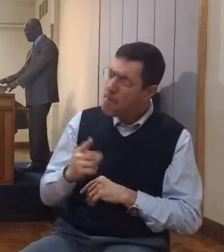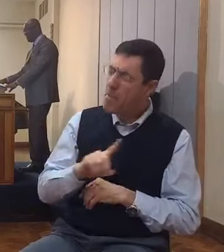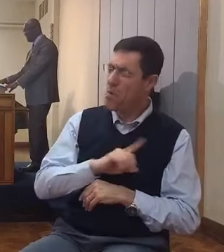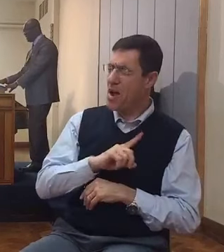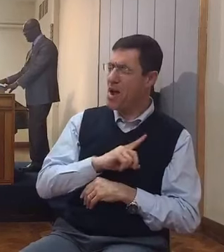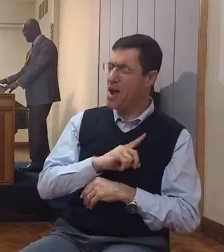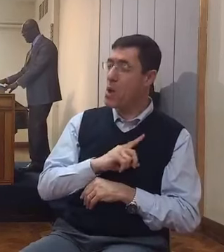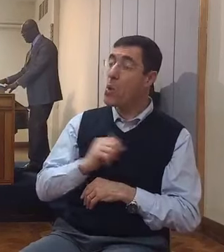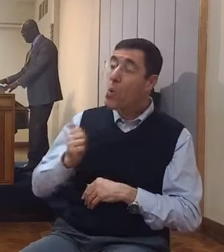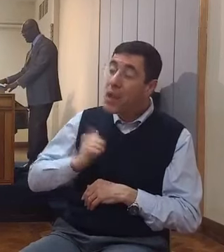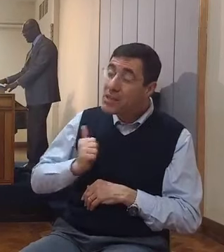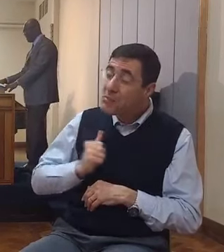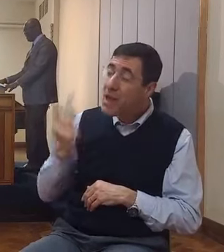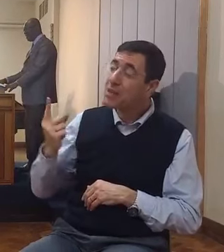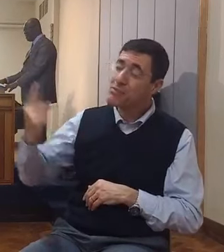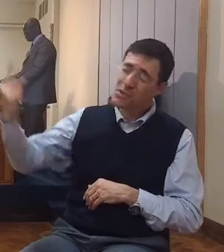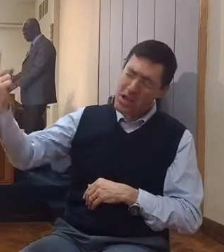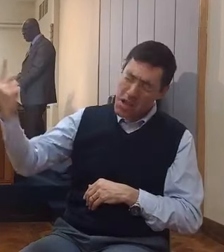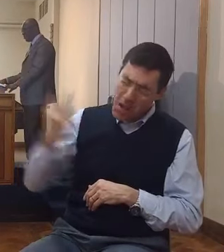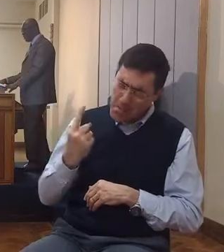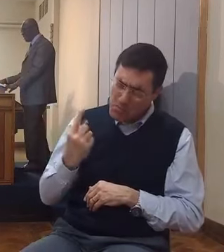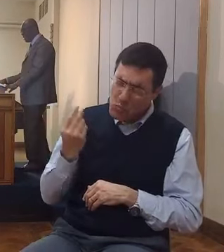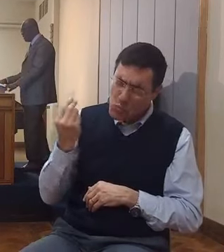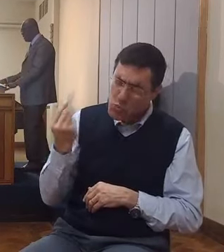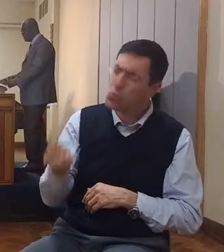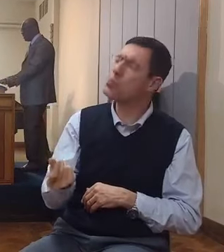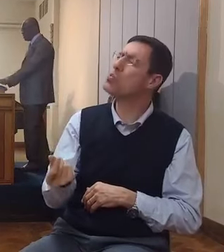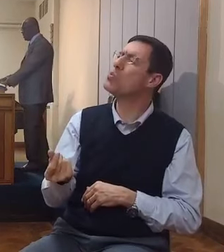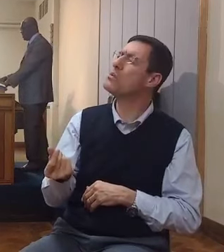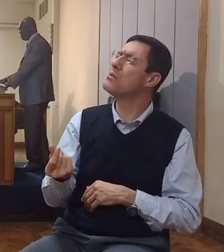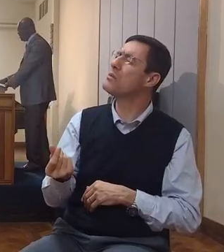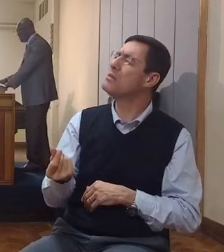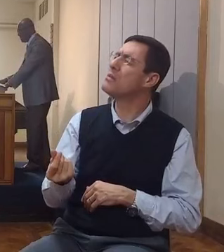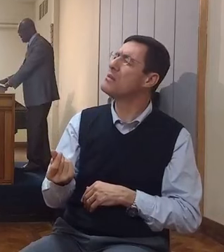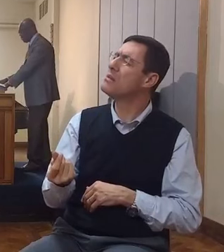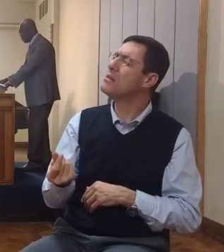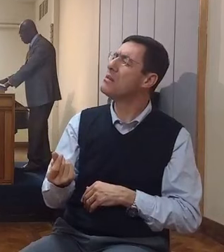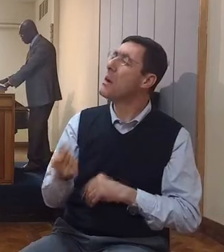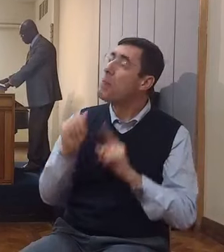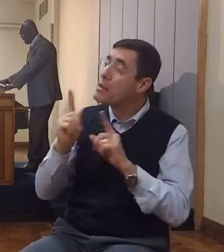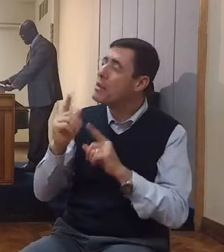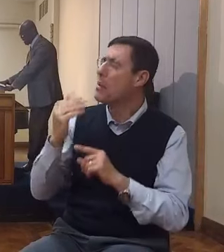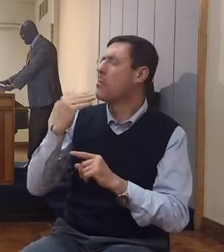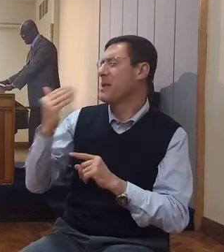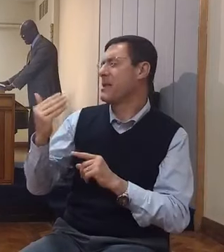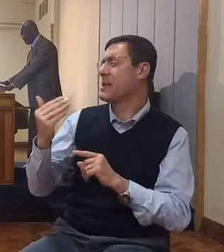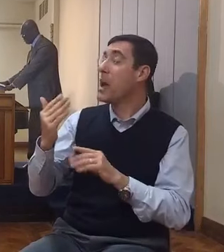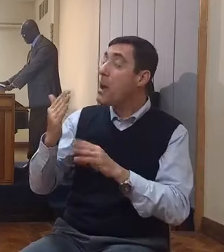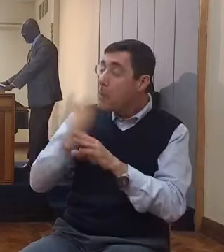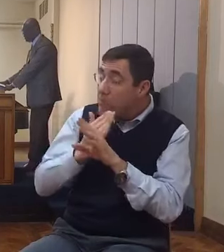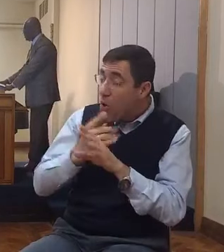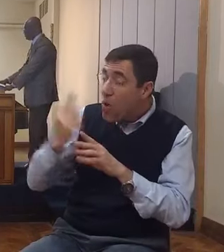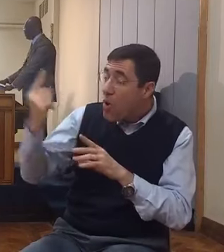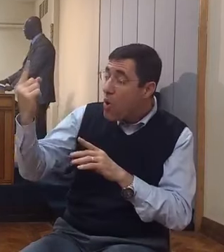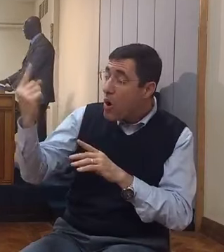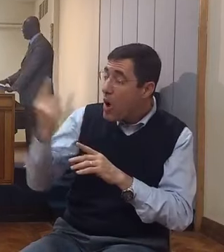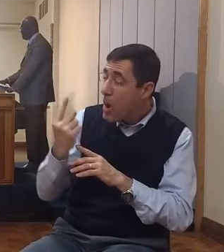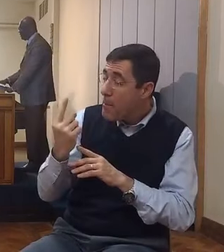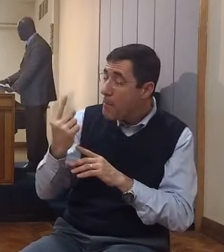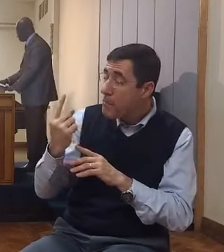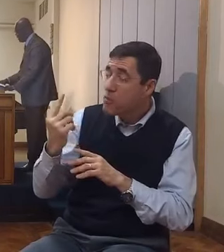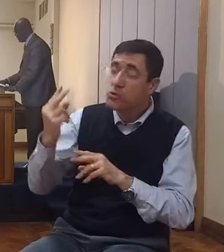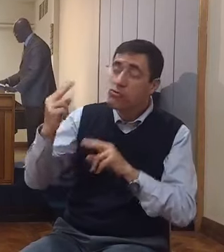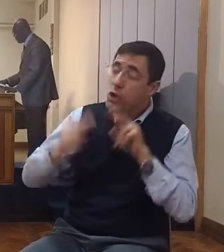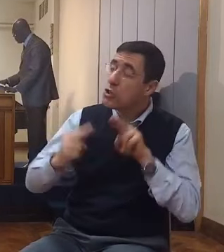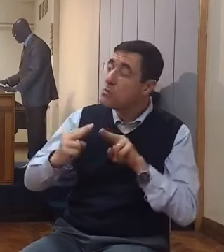a coming day, O Lord our God. But before that awful day comes, Lord, we